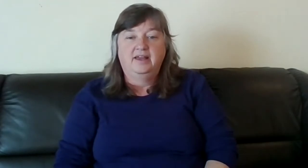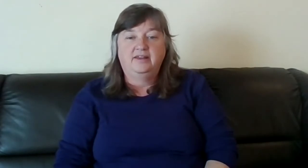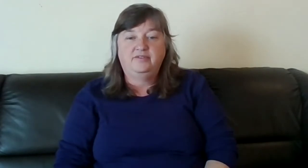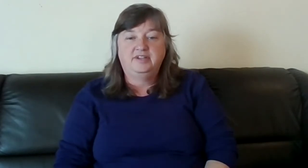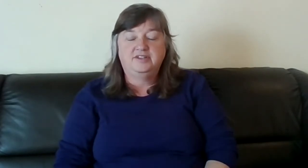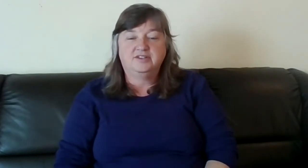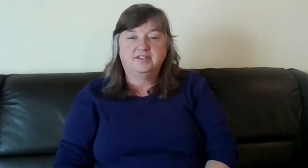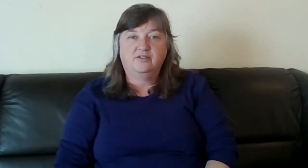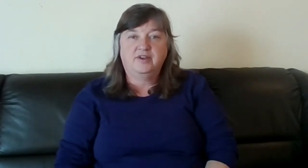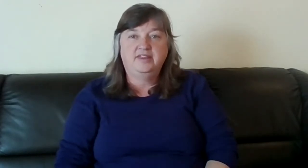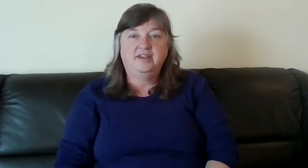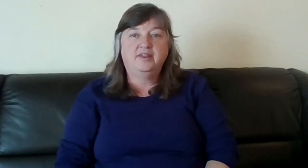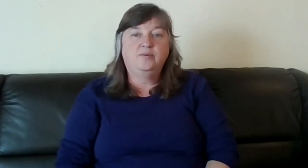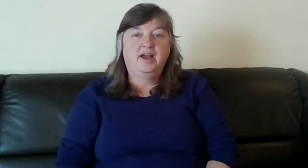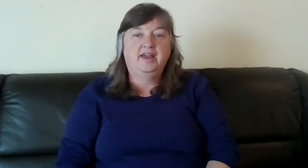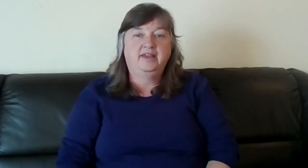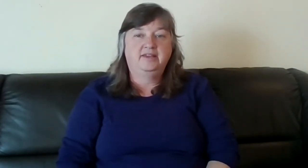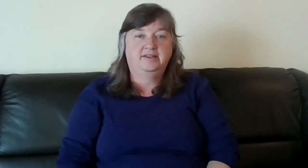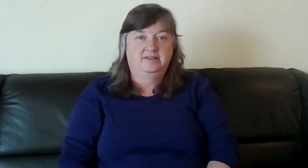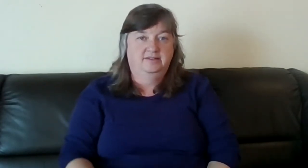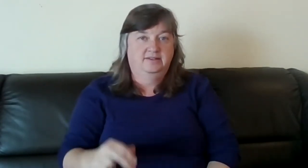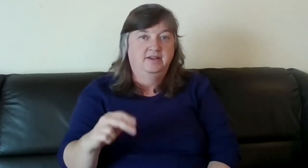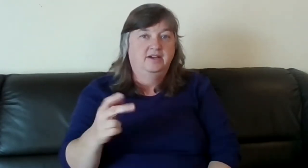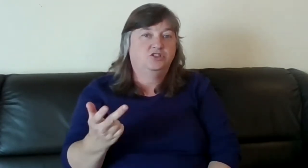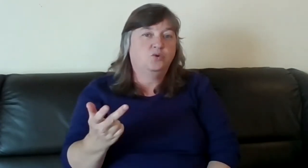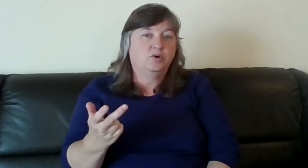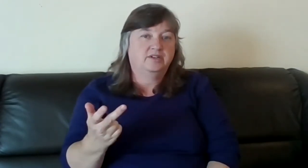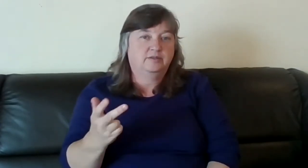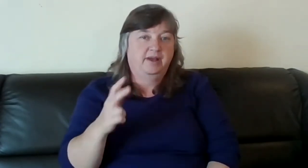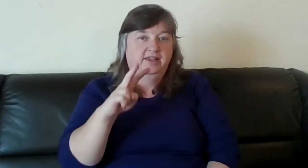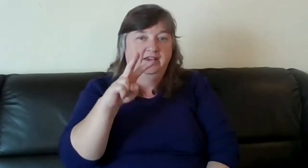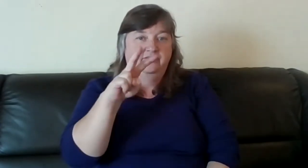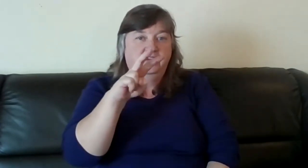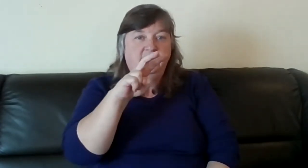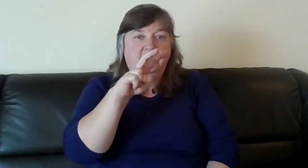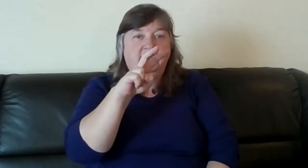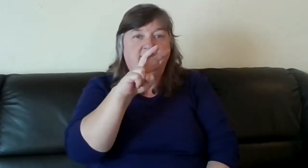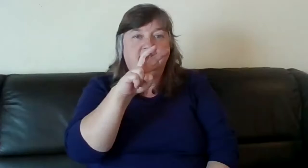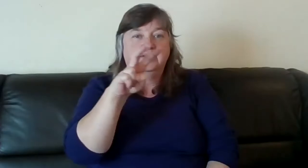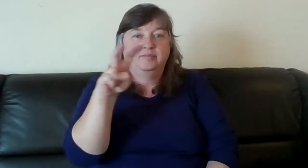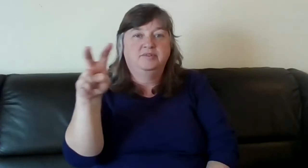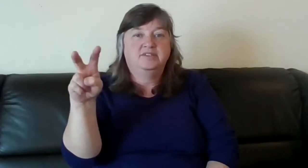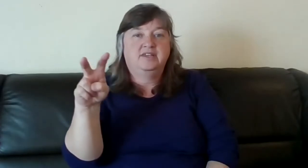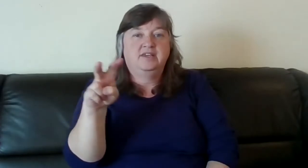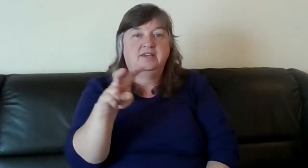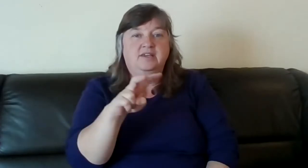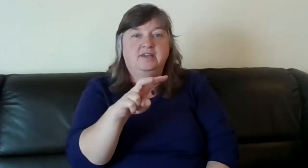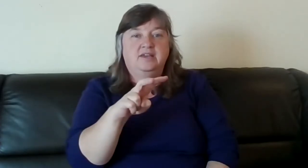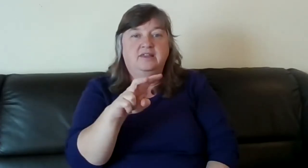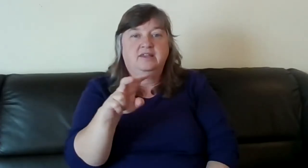And feed it to yourself. And the other way is a shortened spelling of it. It's a double Z that